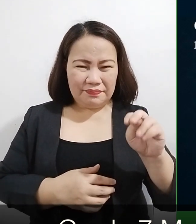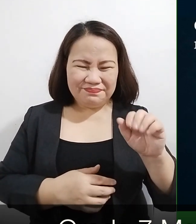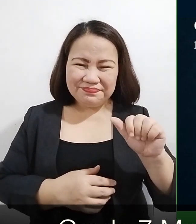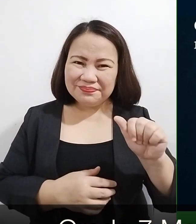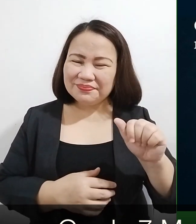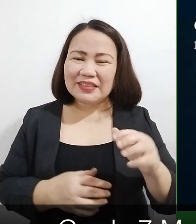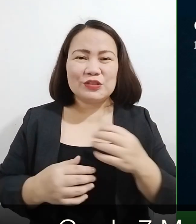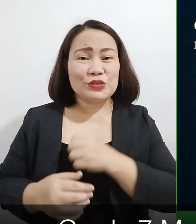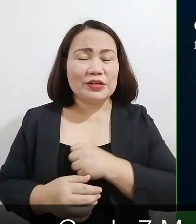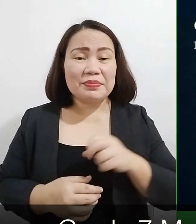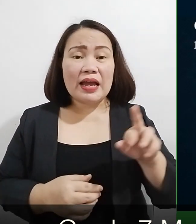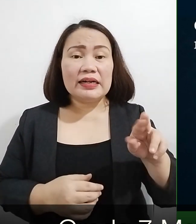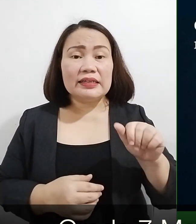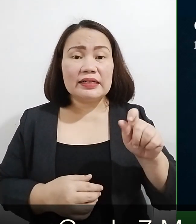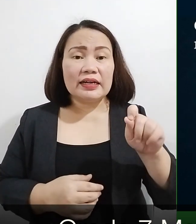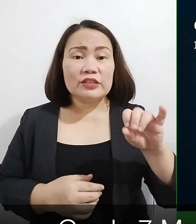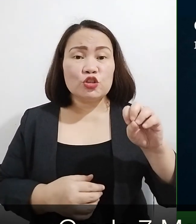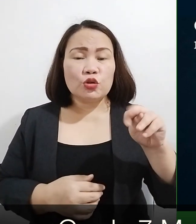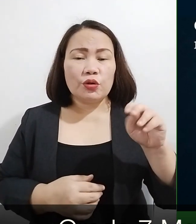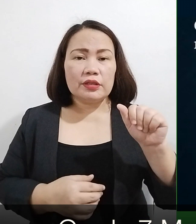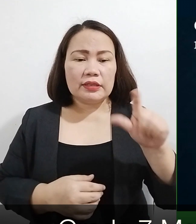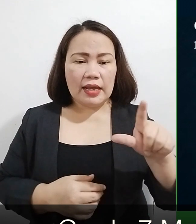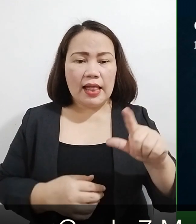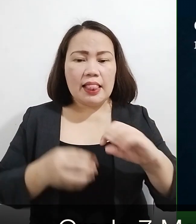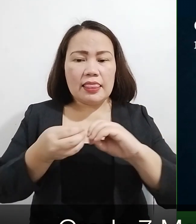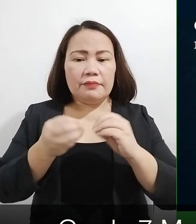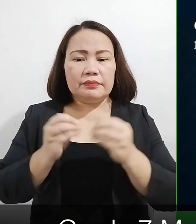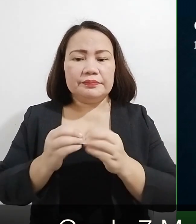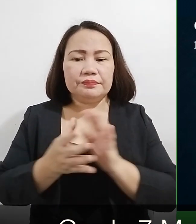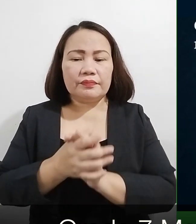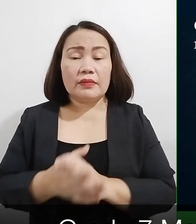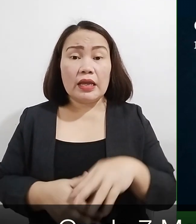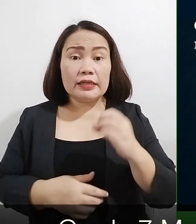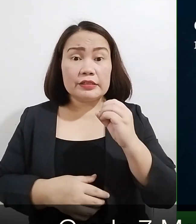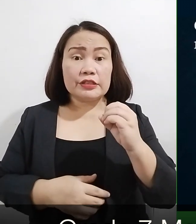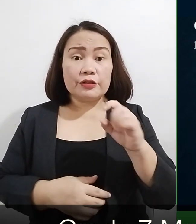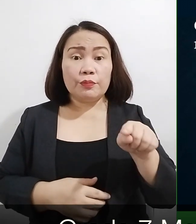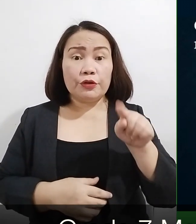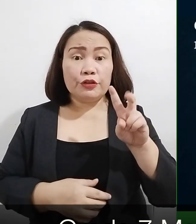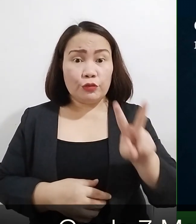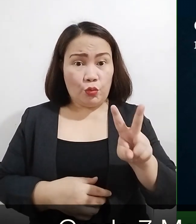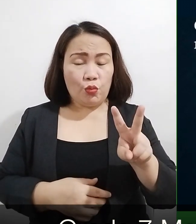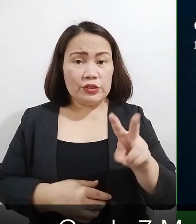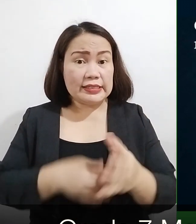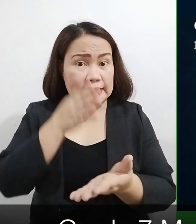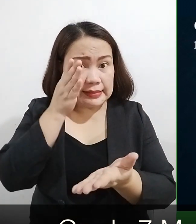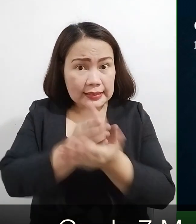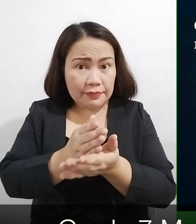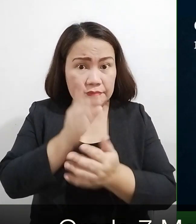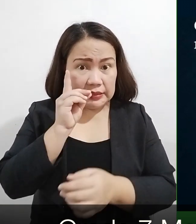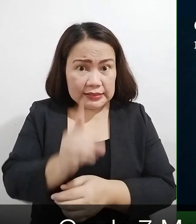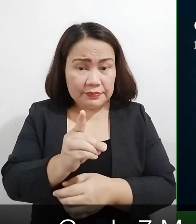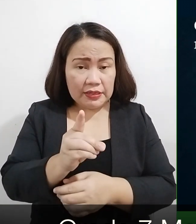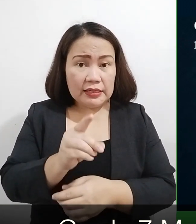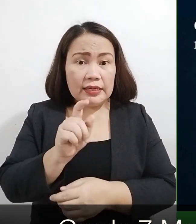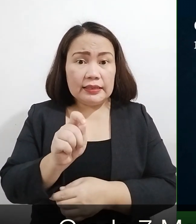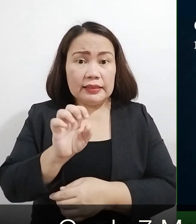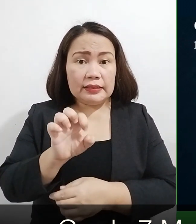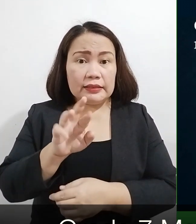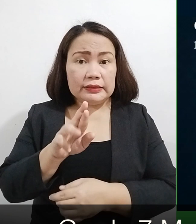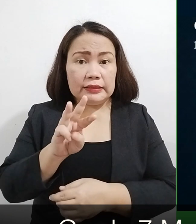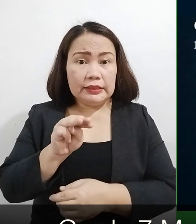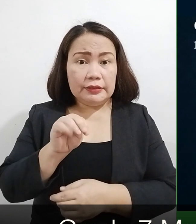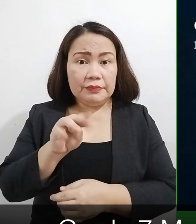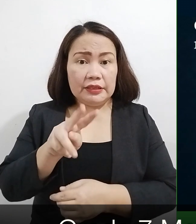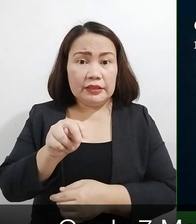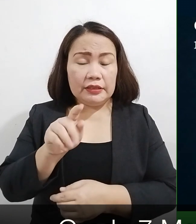is an example of terminating decimals. So, kapag terminating decimals, pwede natin yun i-express as